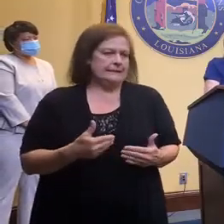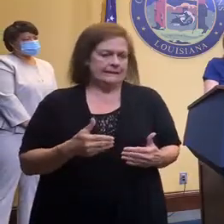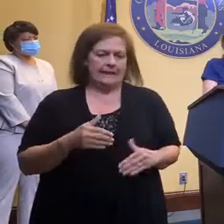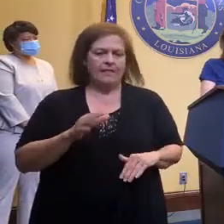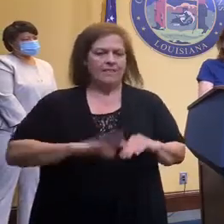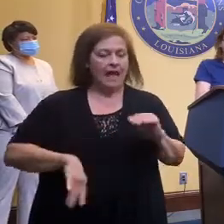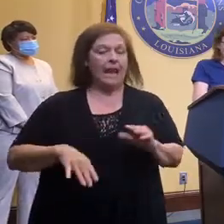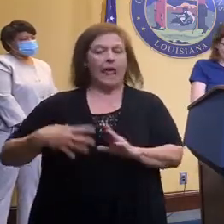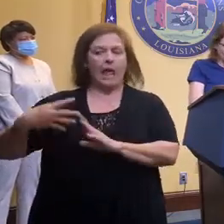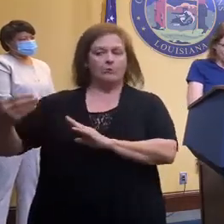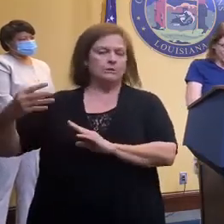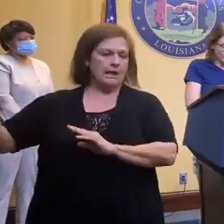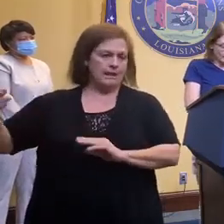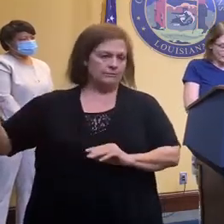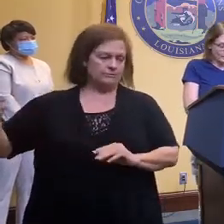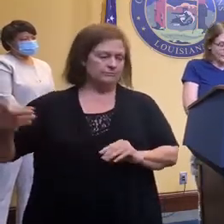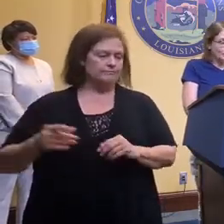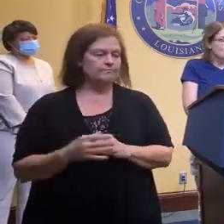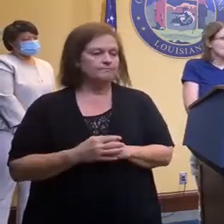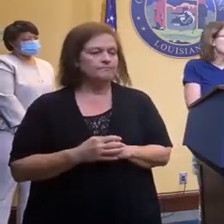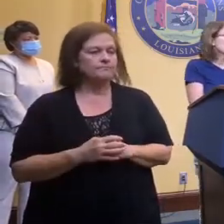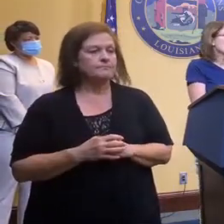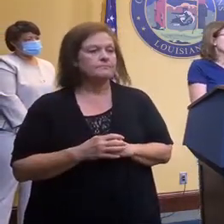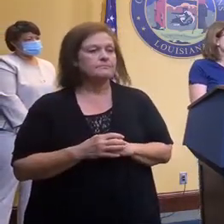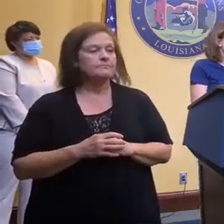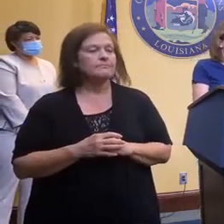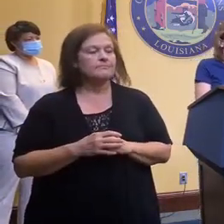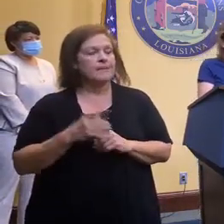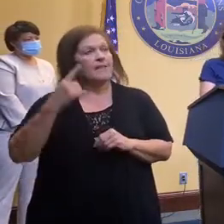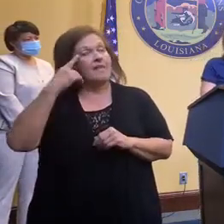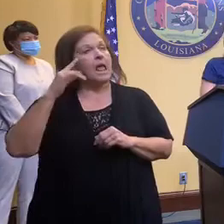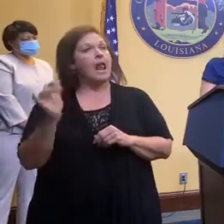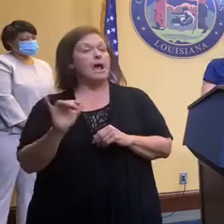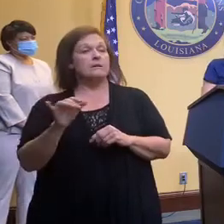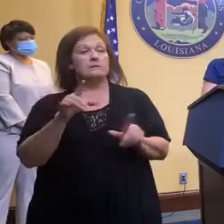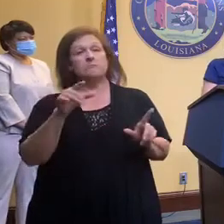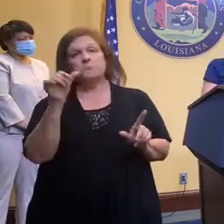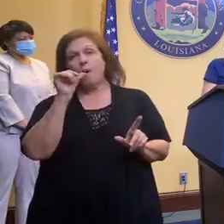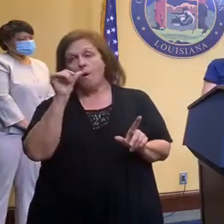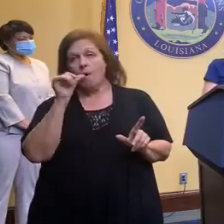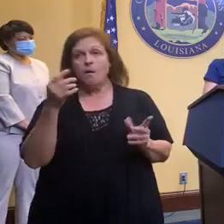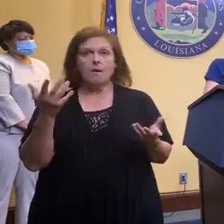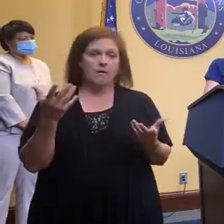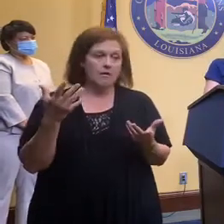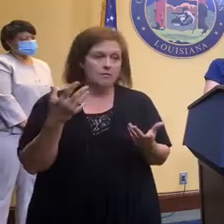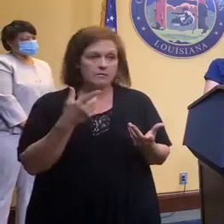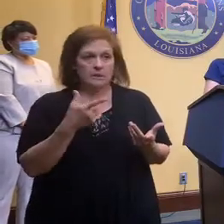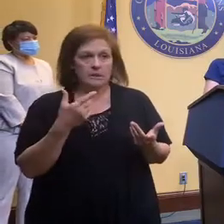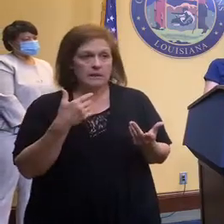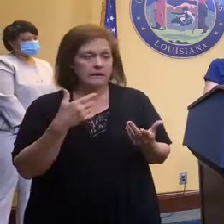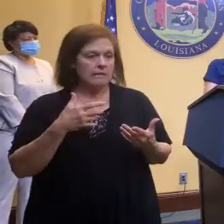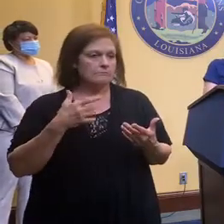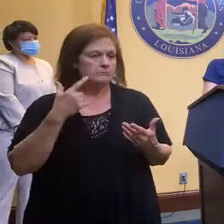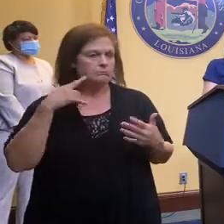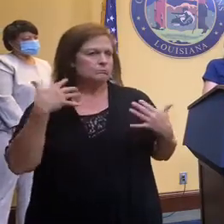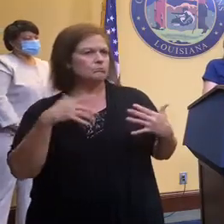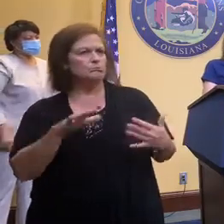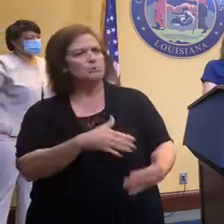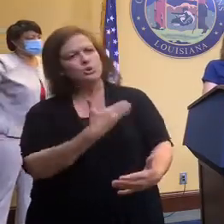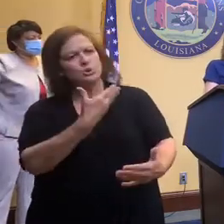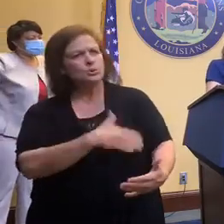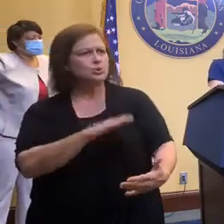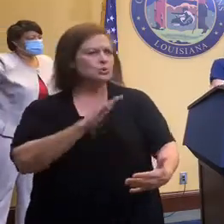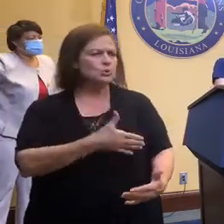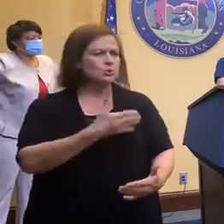are an outdoors, well-ventilated space. So think of a bar or a similar space where there is often loud music,